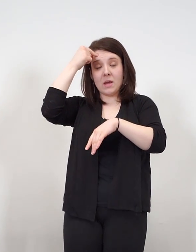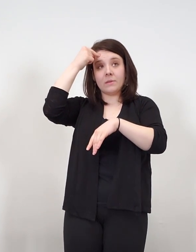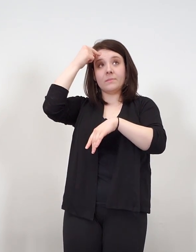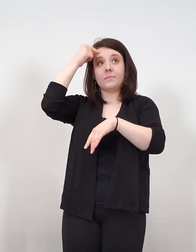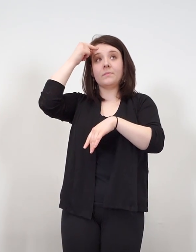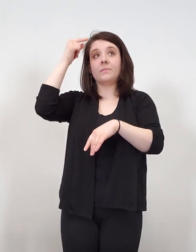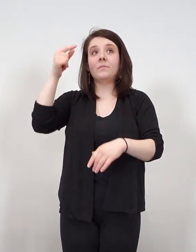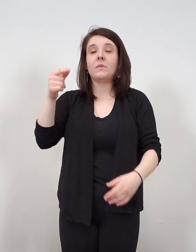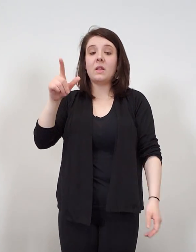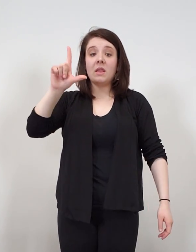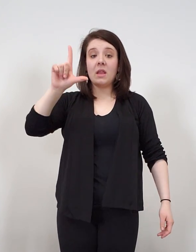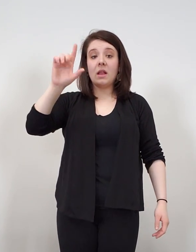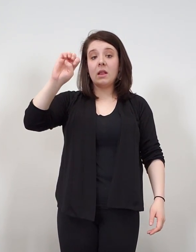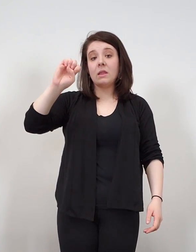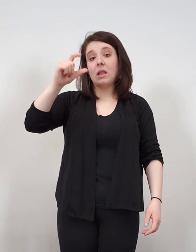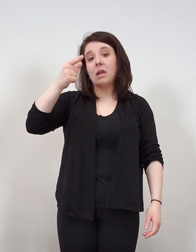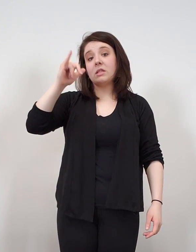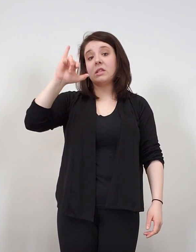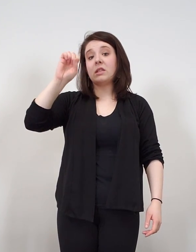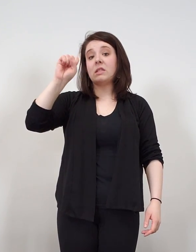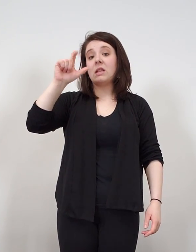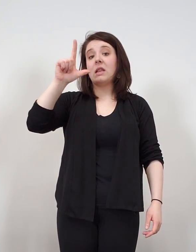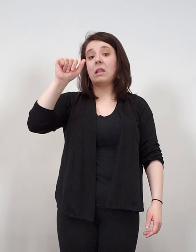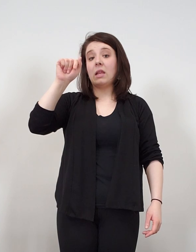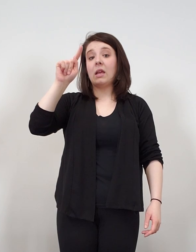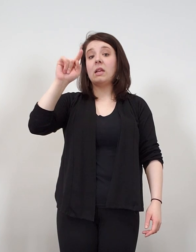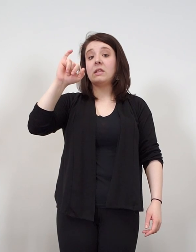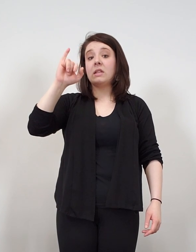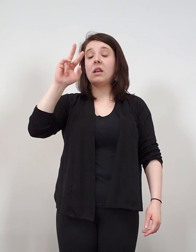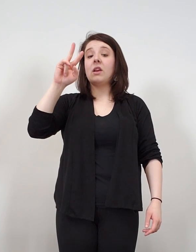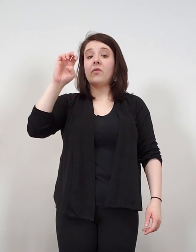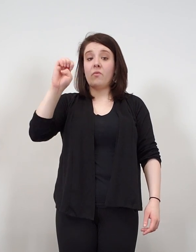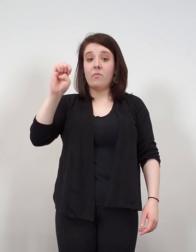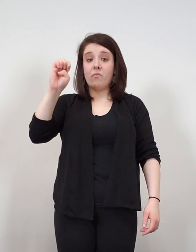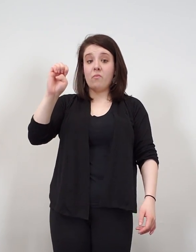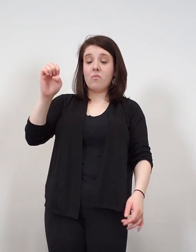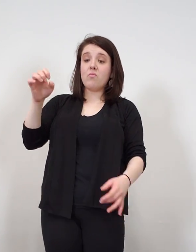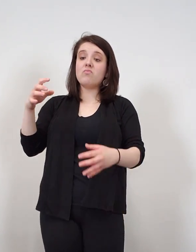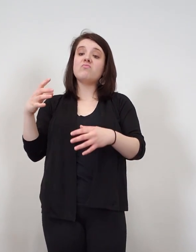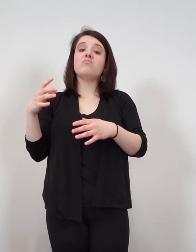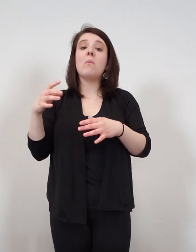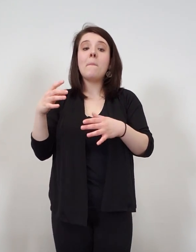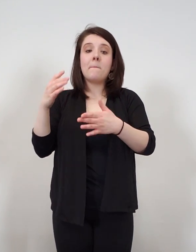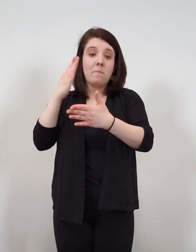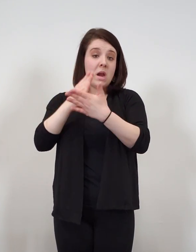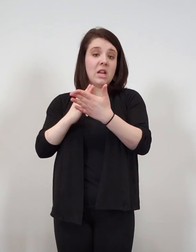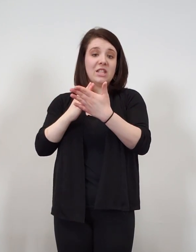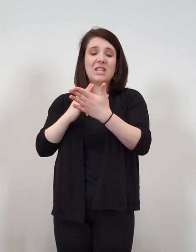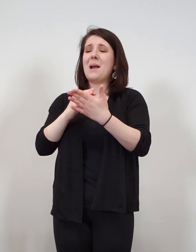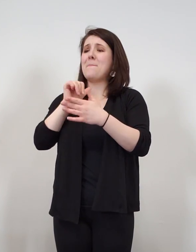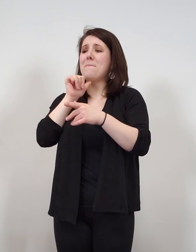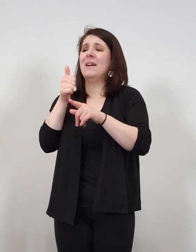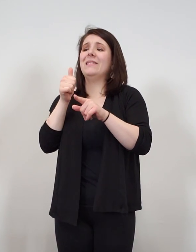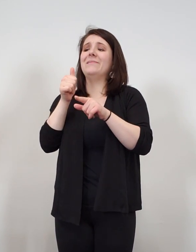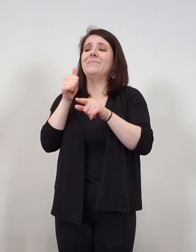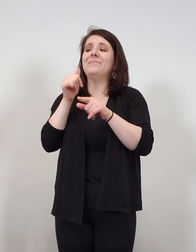to keep the government from becoming too powerful, and in doing that, we made them completely